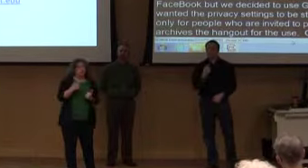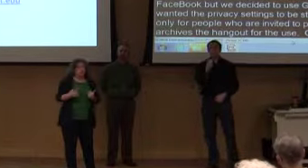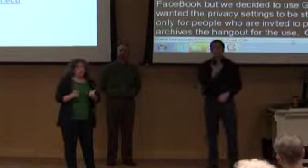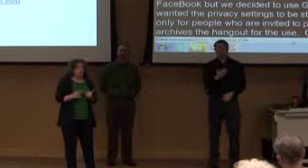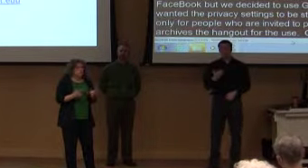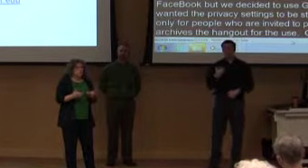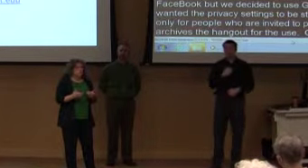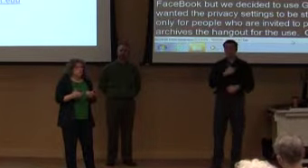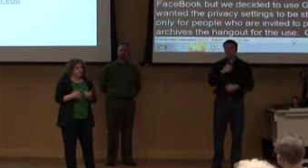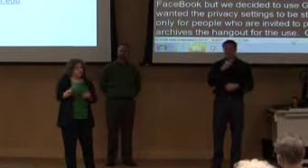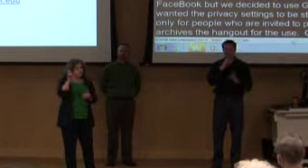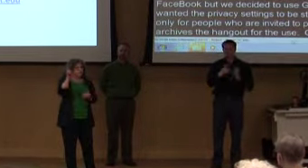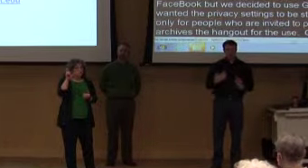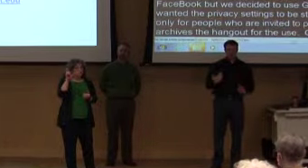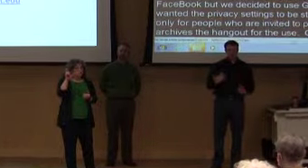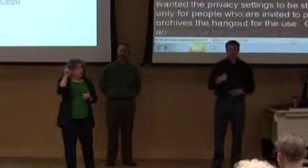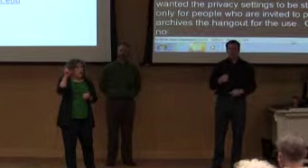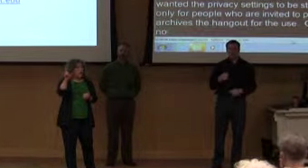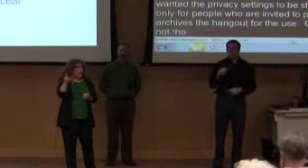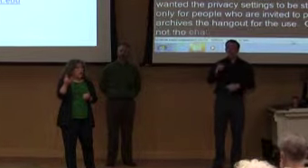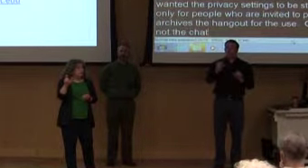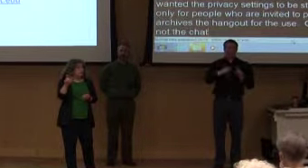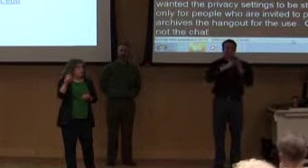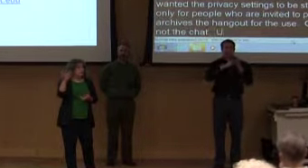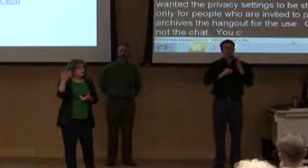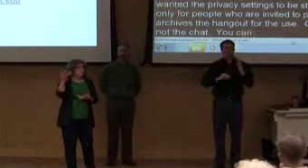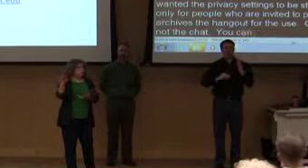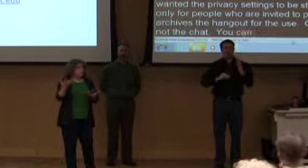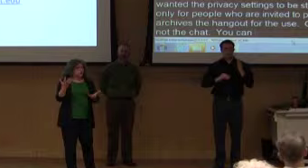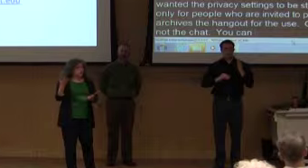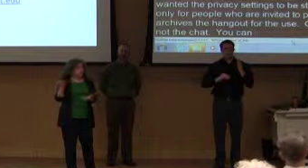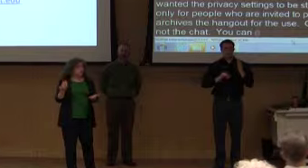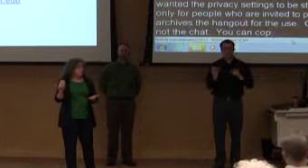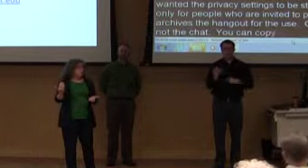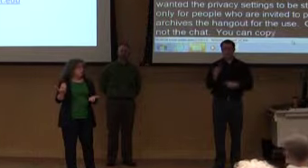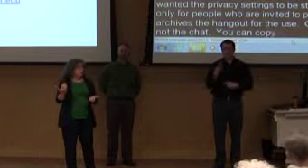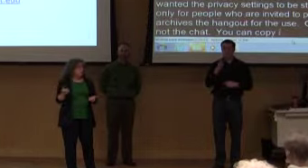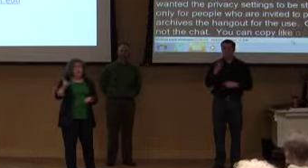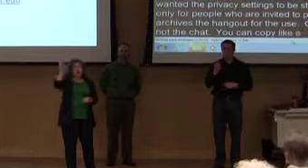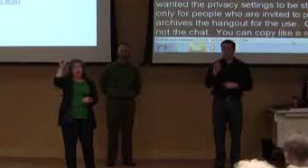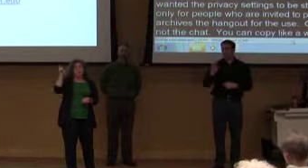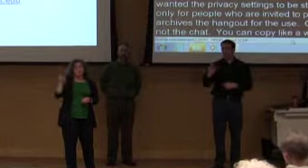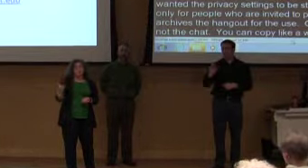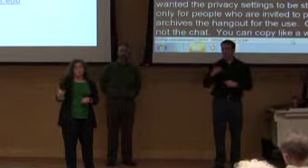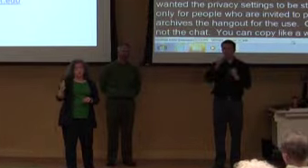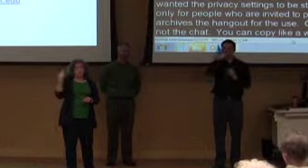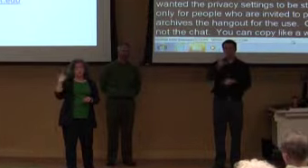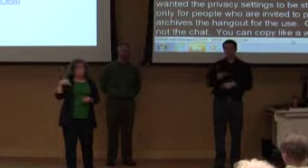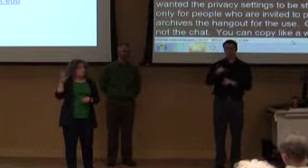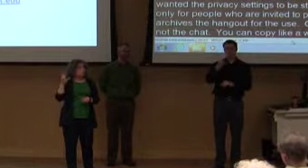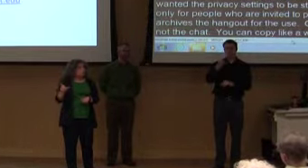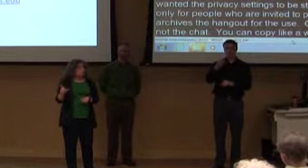that we didn't also mention is that you could copy, just much like a Word document, you could copy